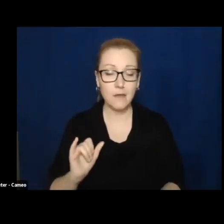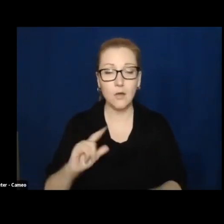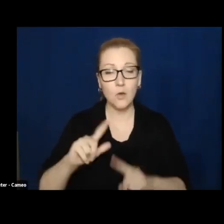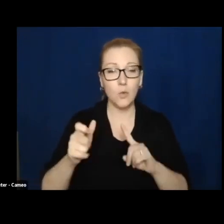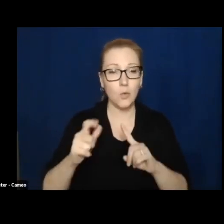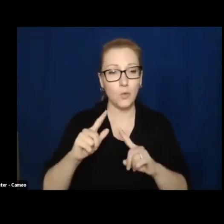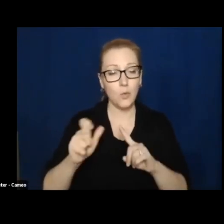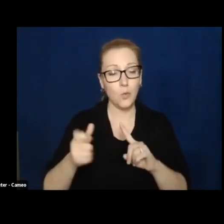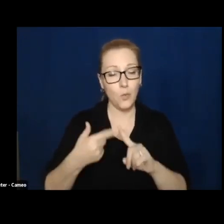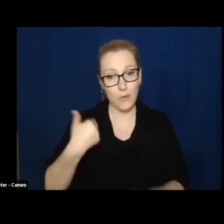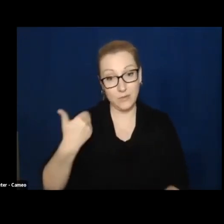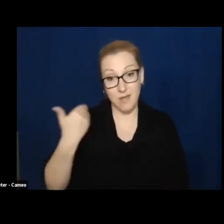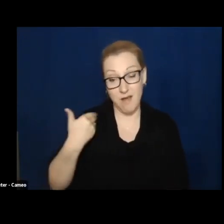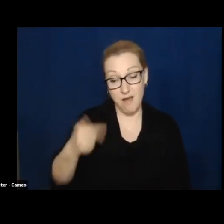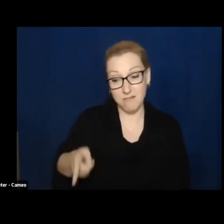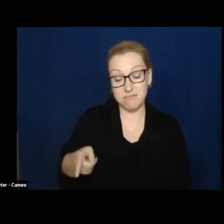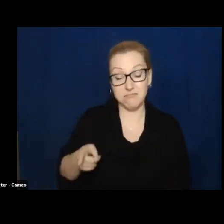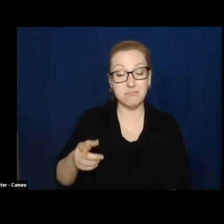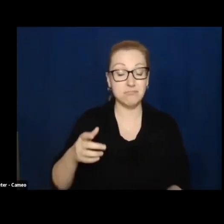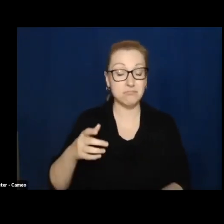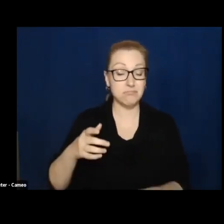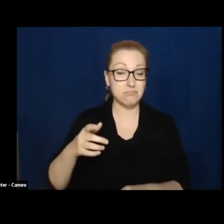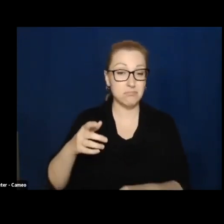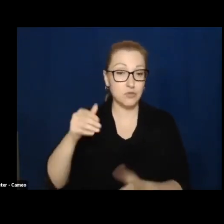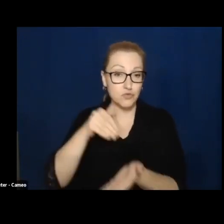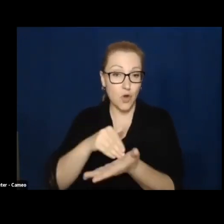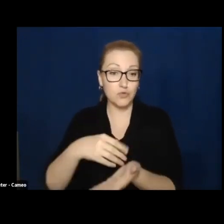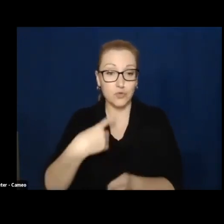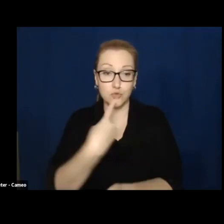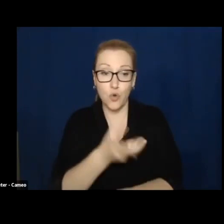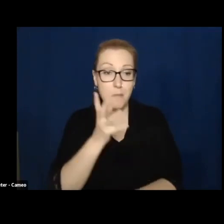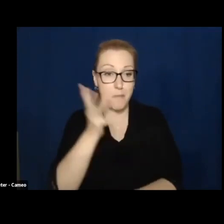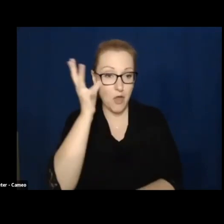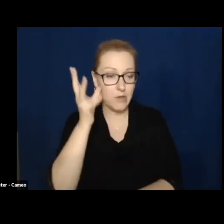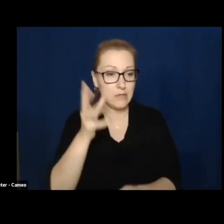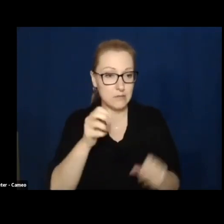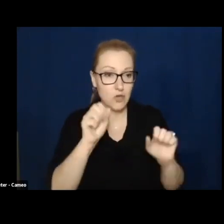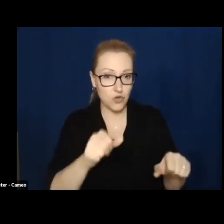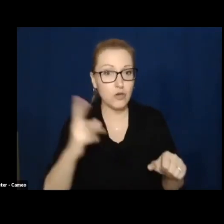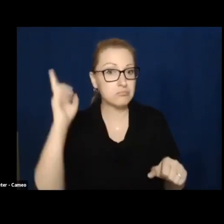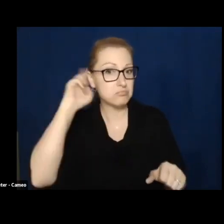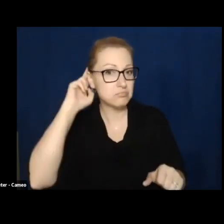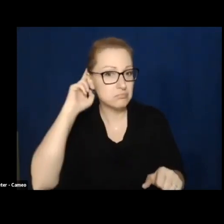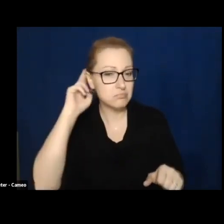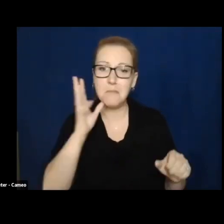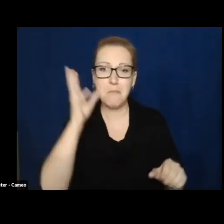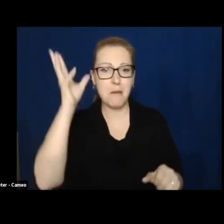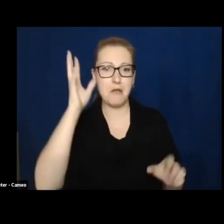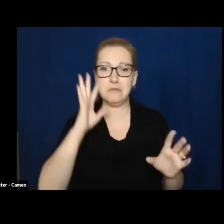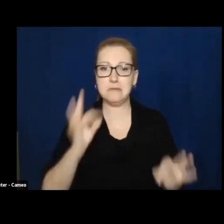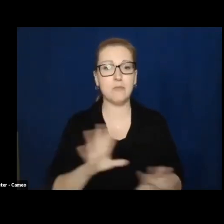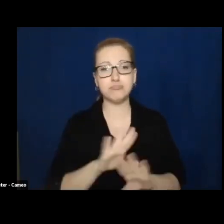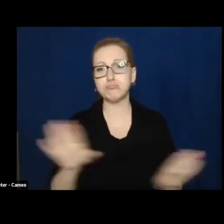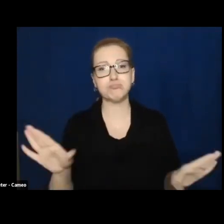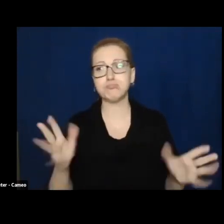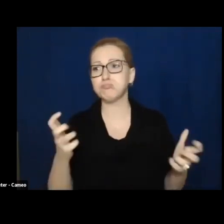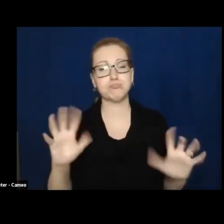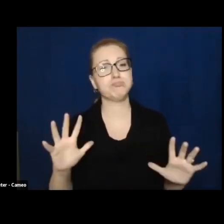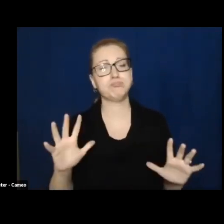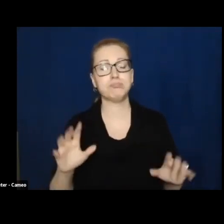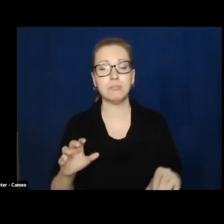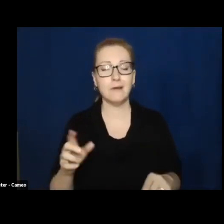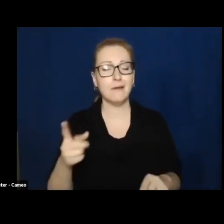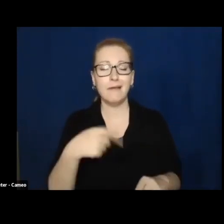implant candidate, my parents, they chose not to move forward with it because they were just unsure of the technology. They also felt it